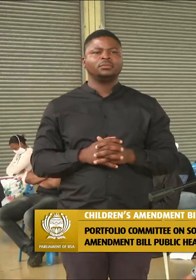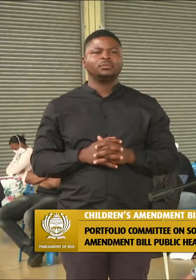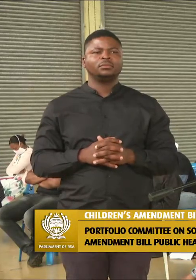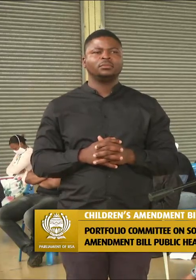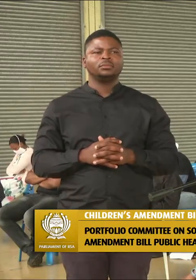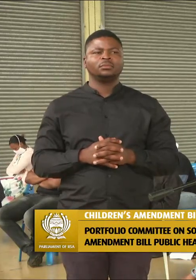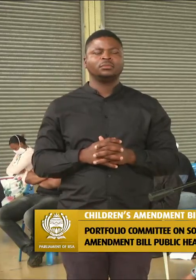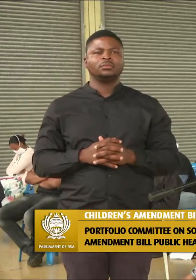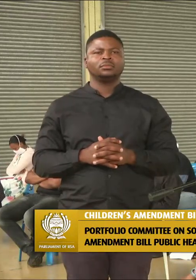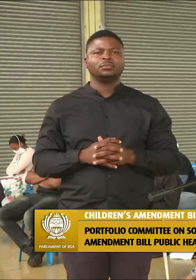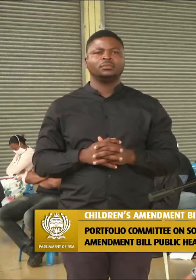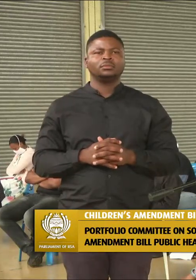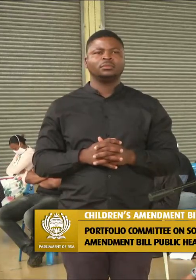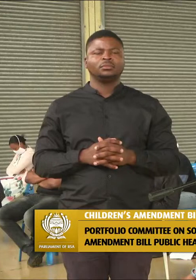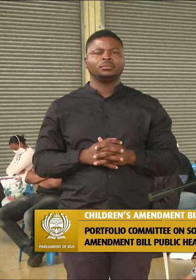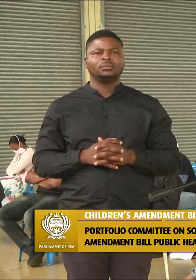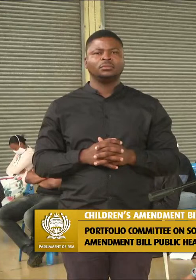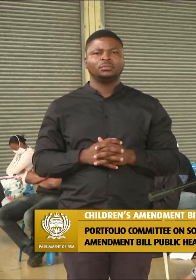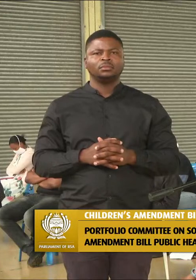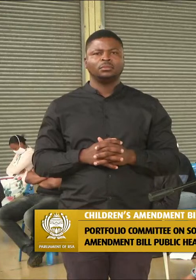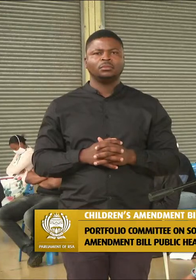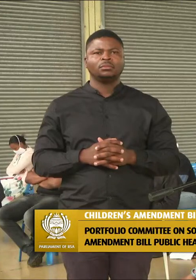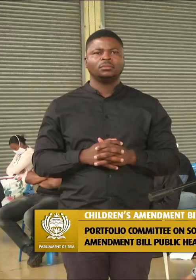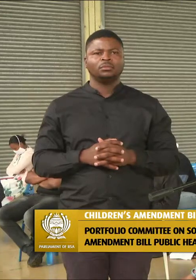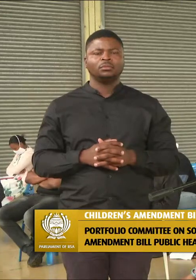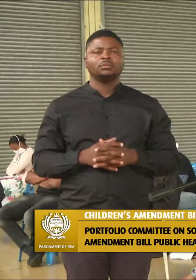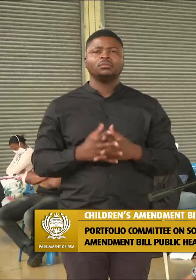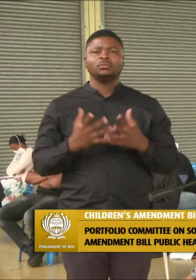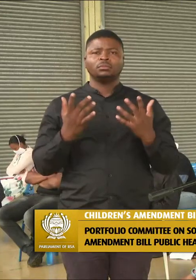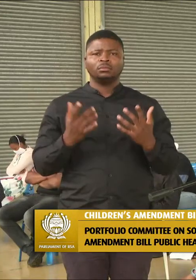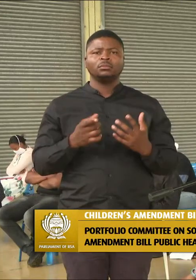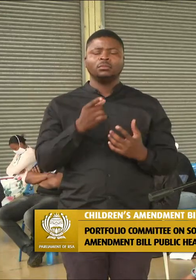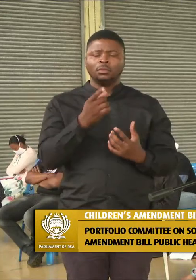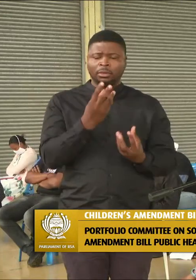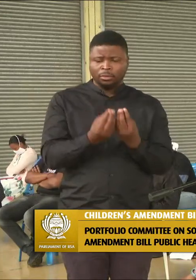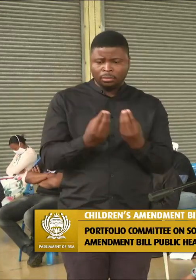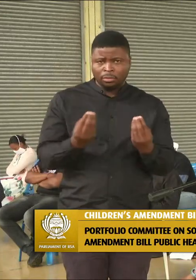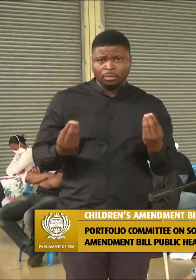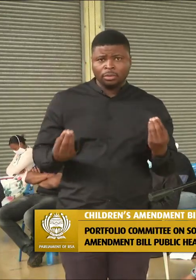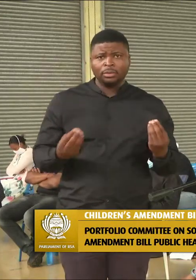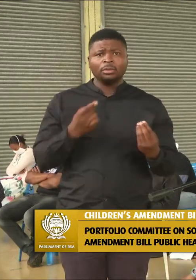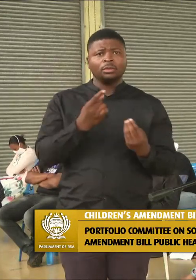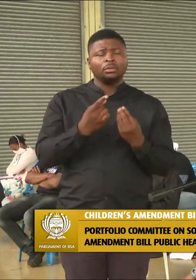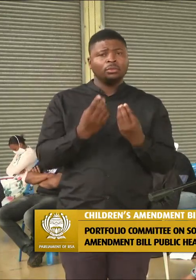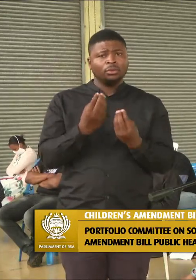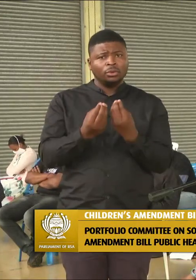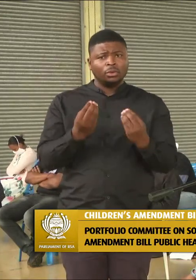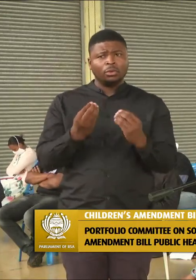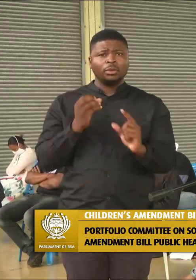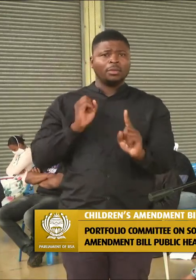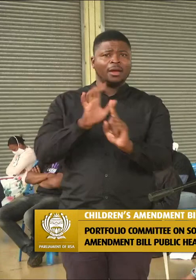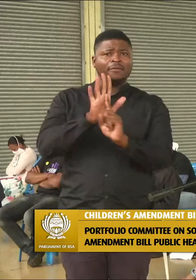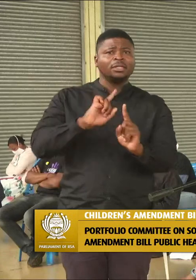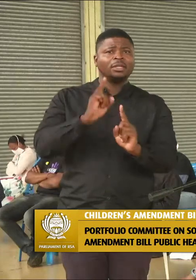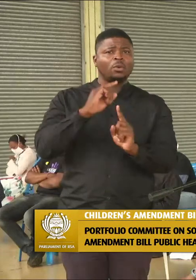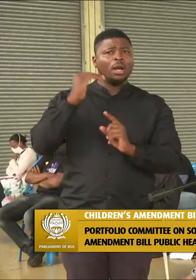has. Ikakhulukazi kubantwana abahlukumezekile physically, emotionally, socially and